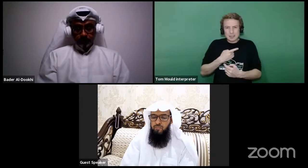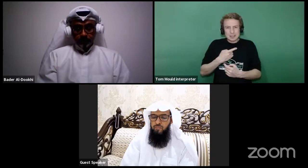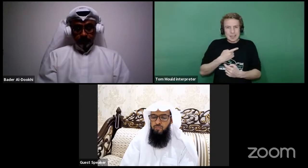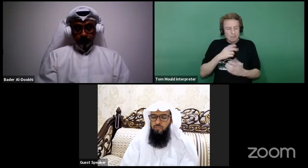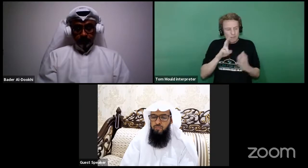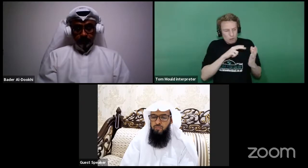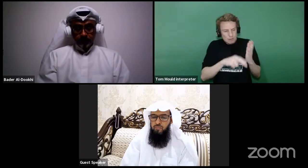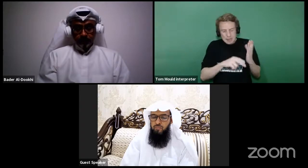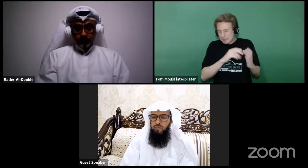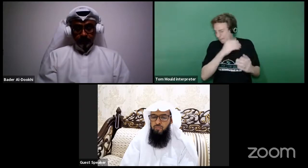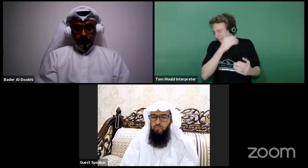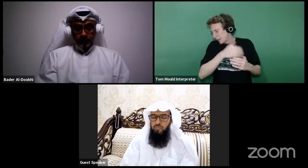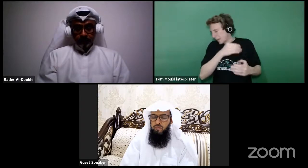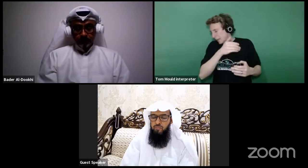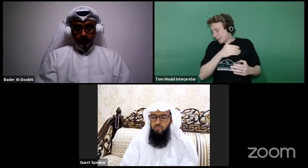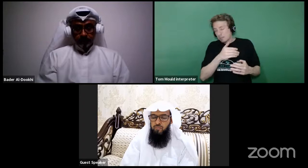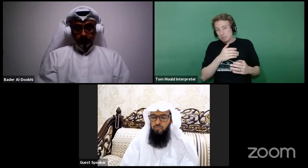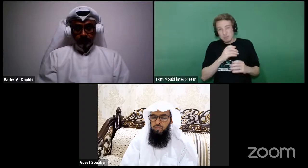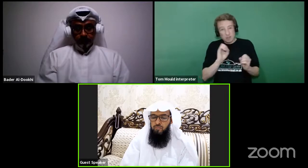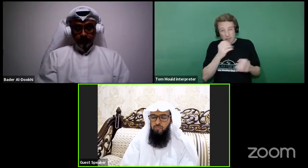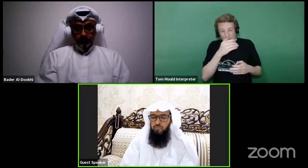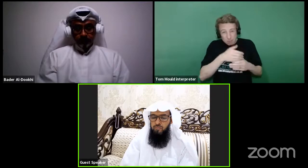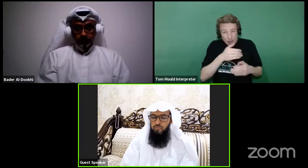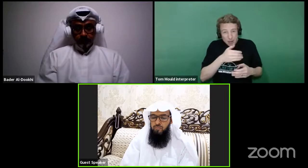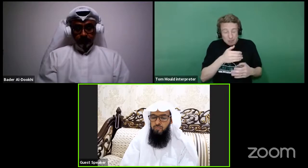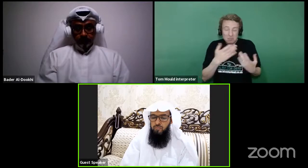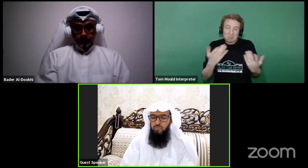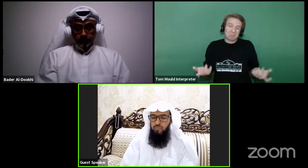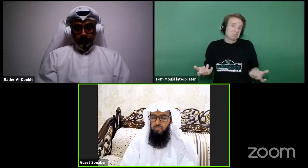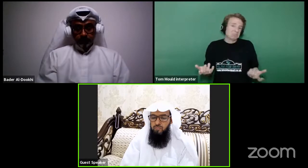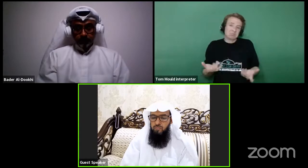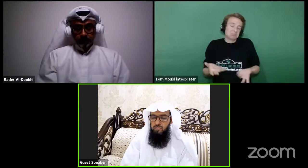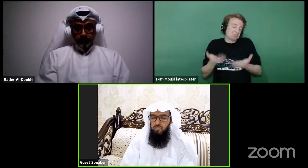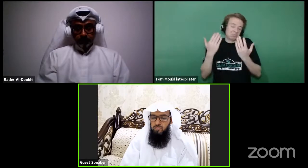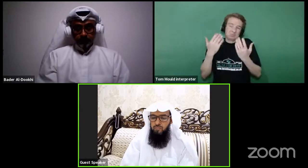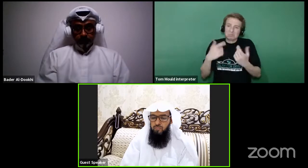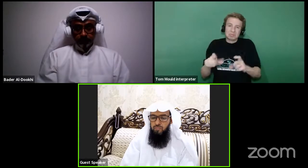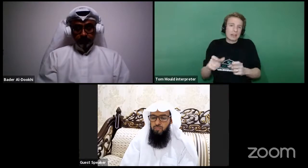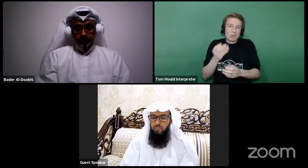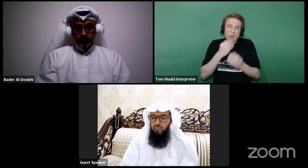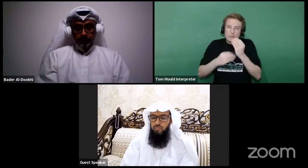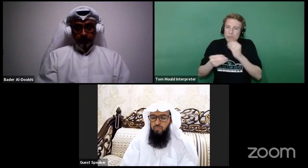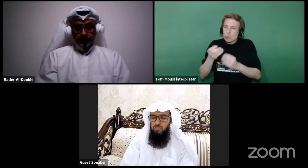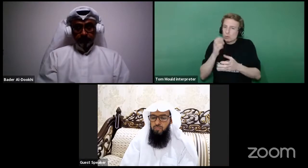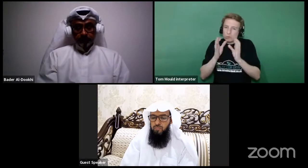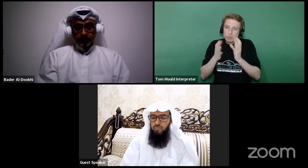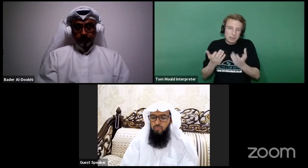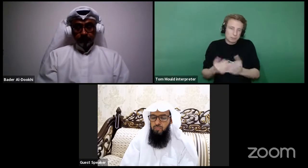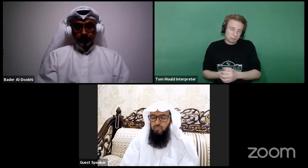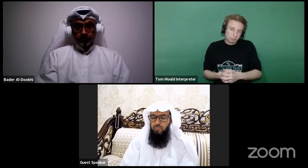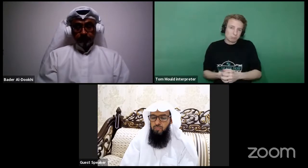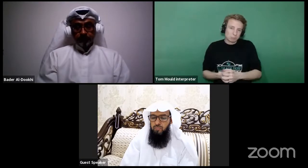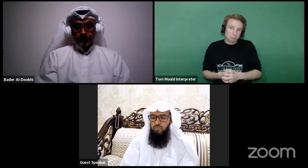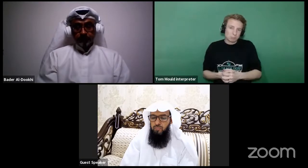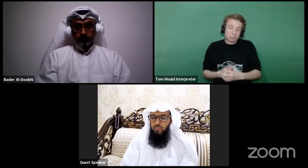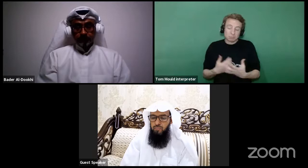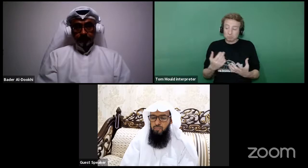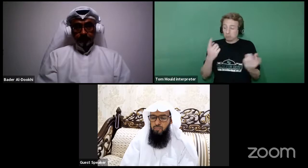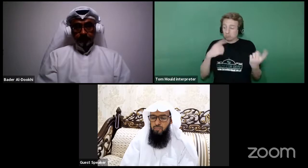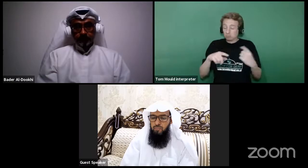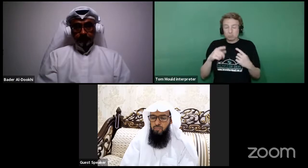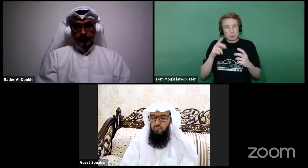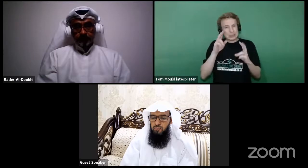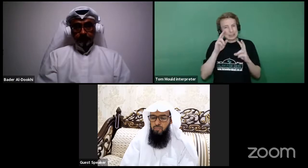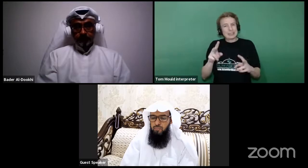then Allah has no need for them to leave off their food and drink. So we can see that this act